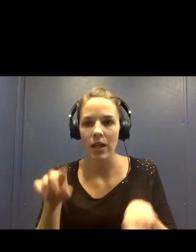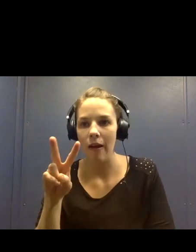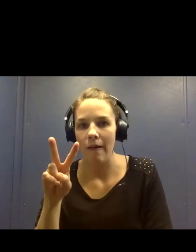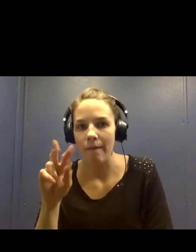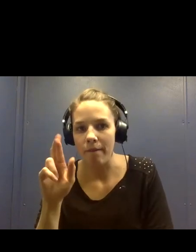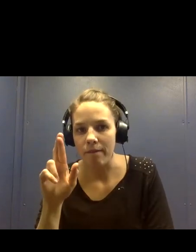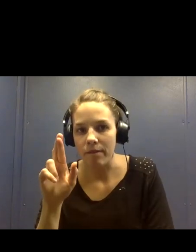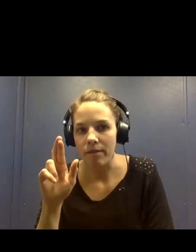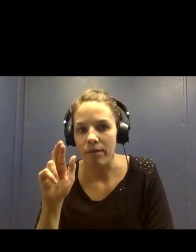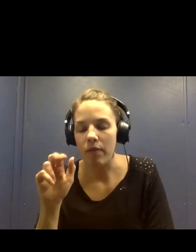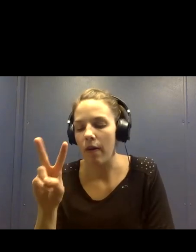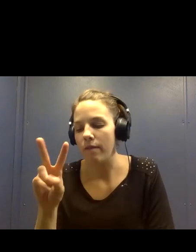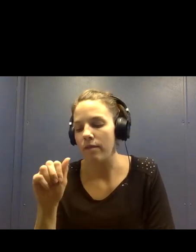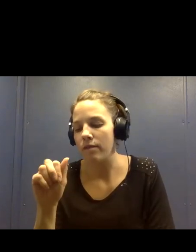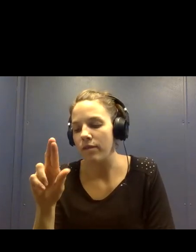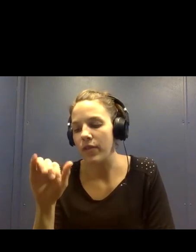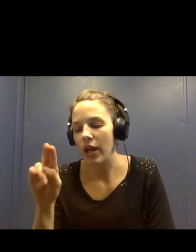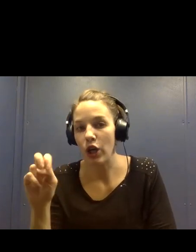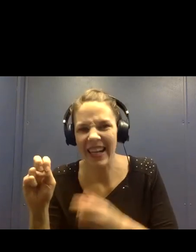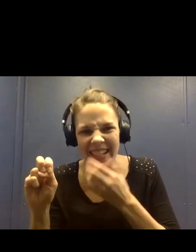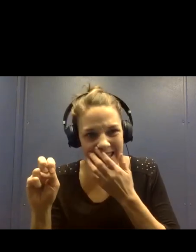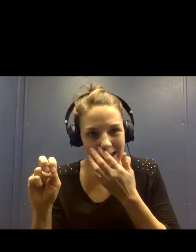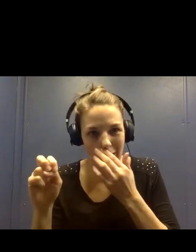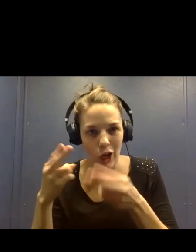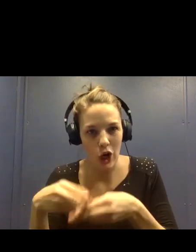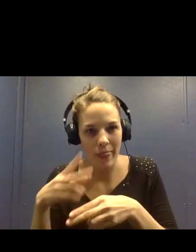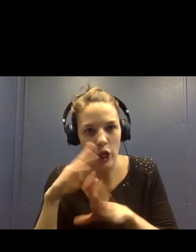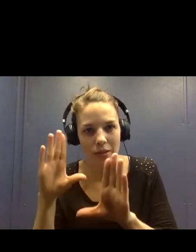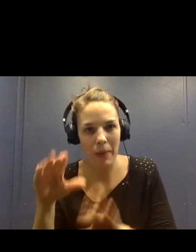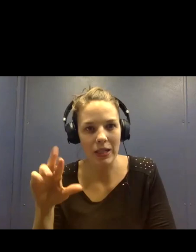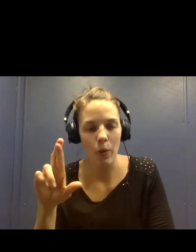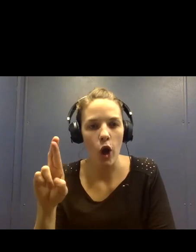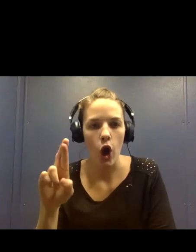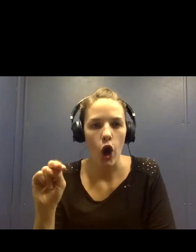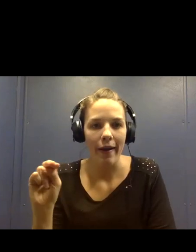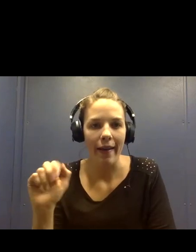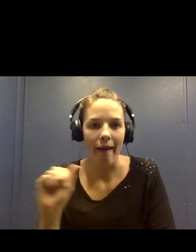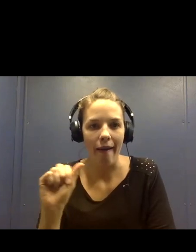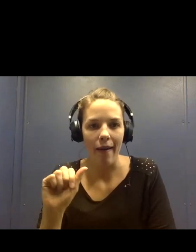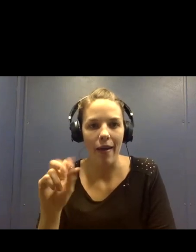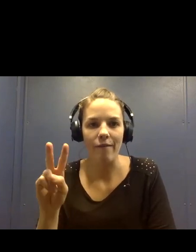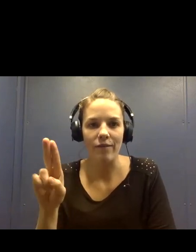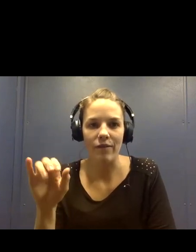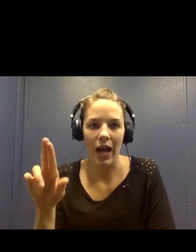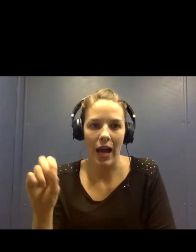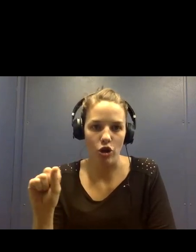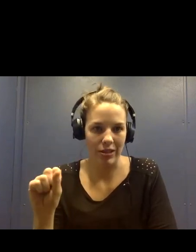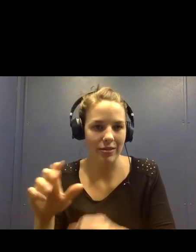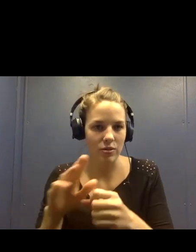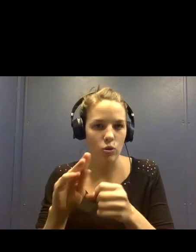called, are expected, especially with RNA viruses, of which coronavirus is an